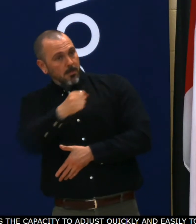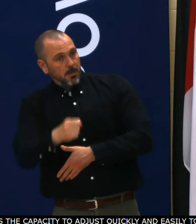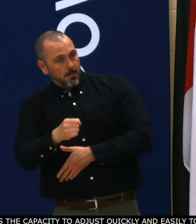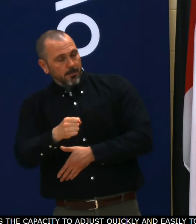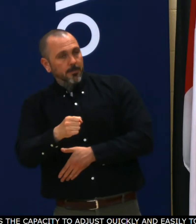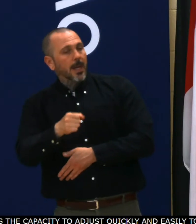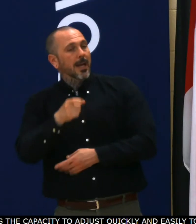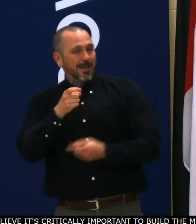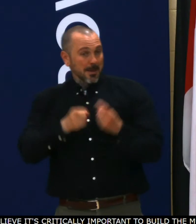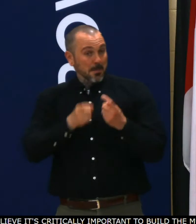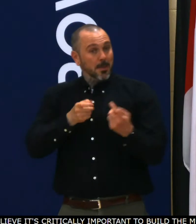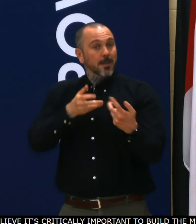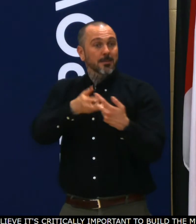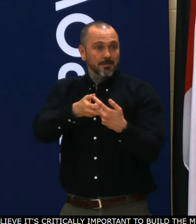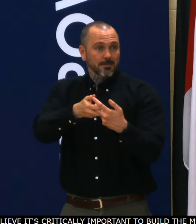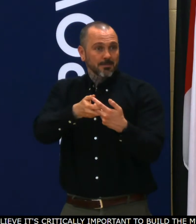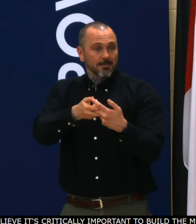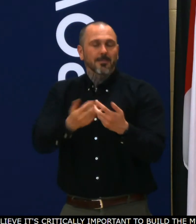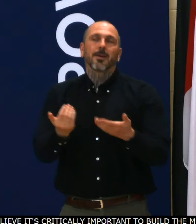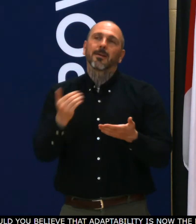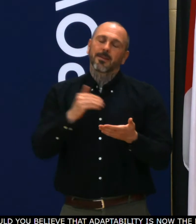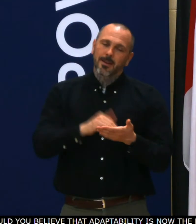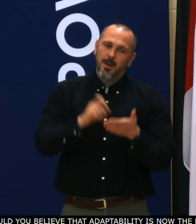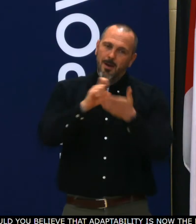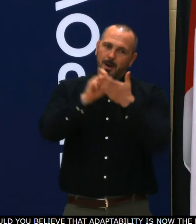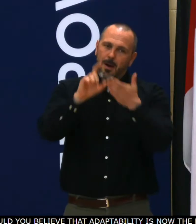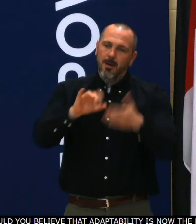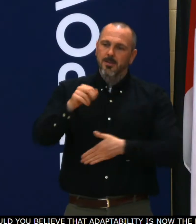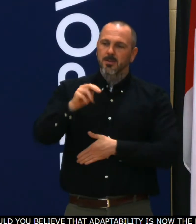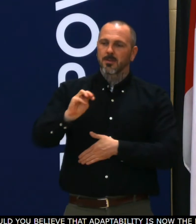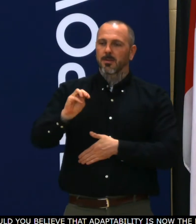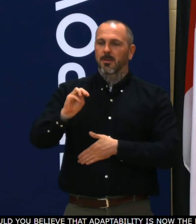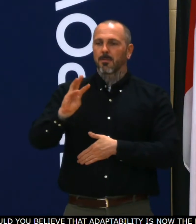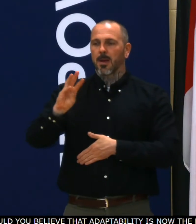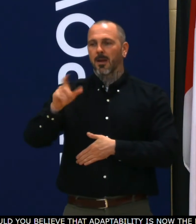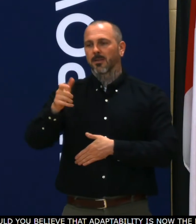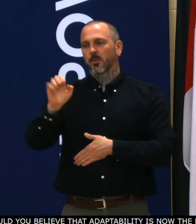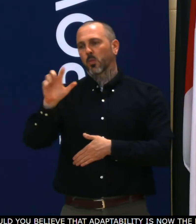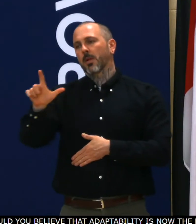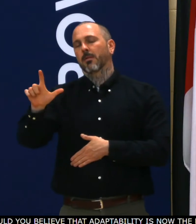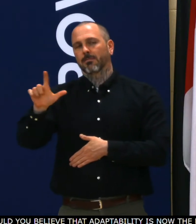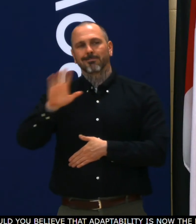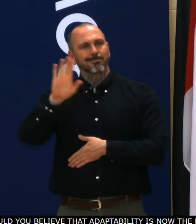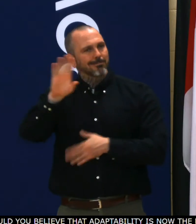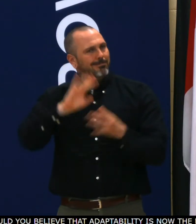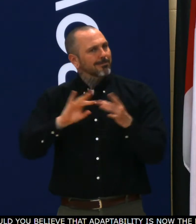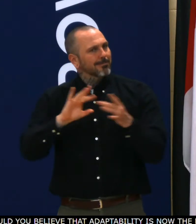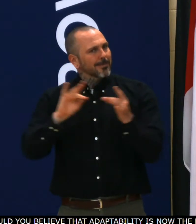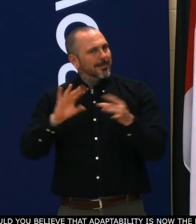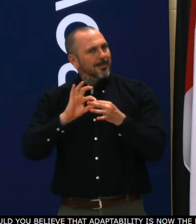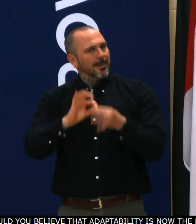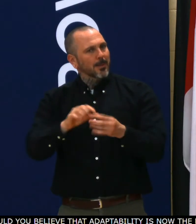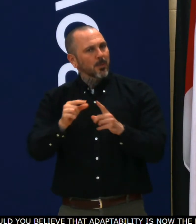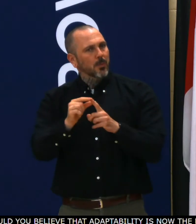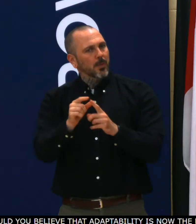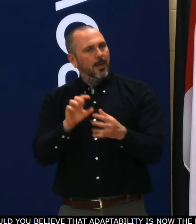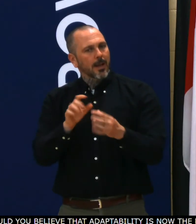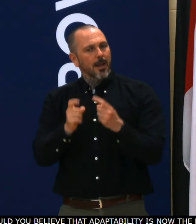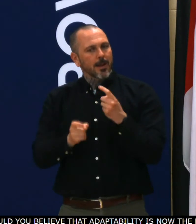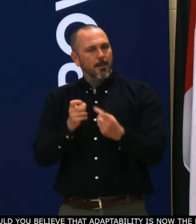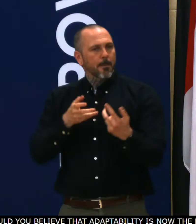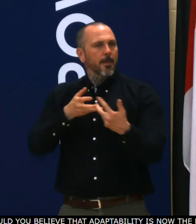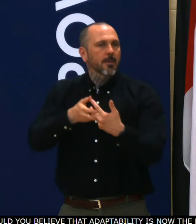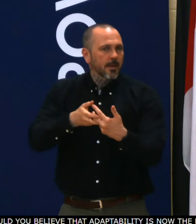favorite author, John Maxwell, says when speaking about adaptability, he explains that life is not like a